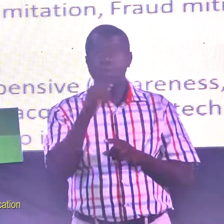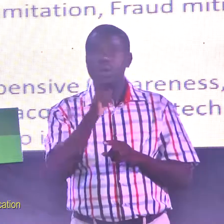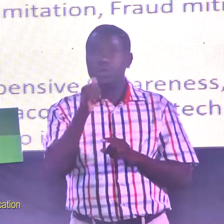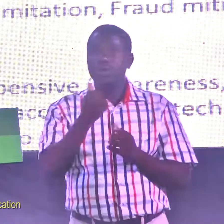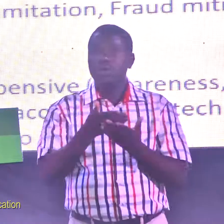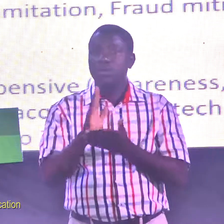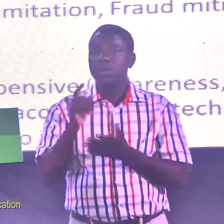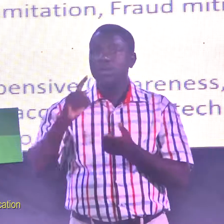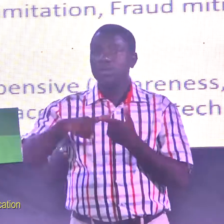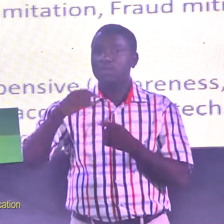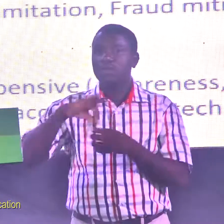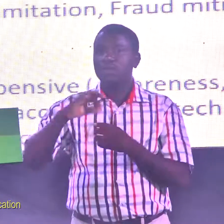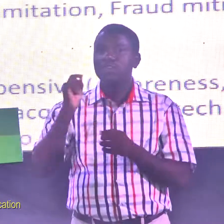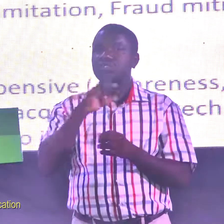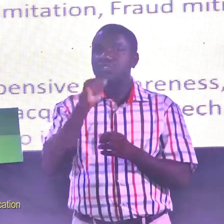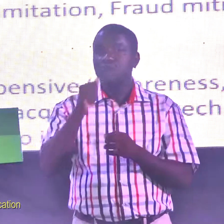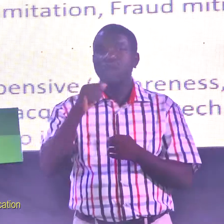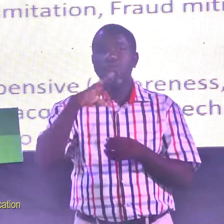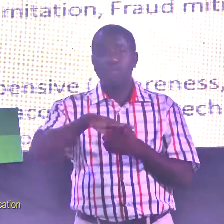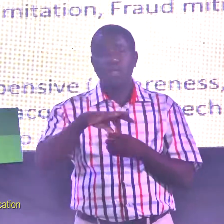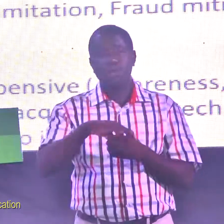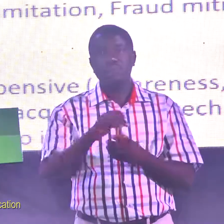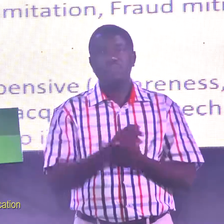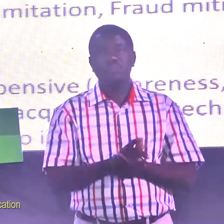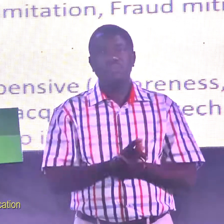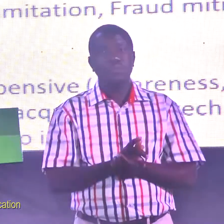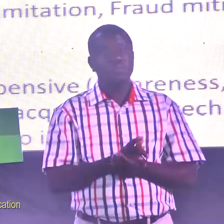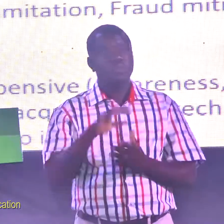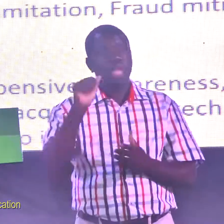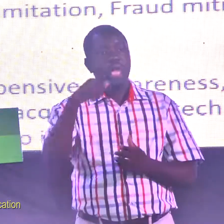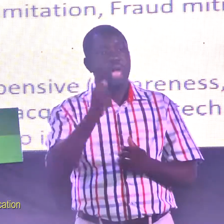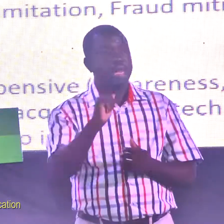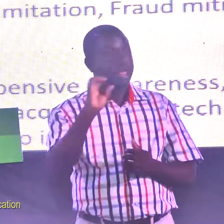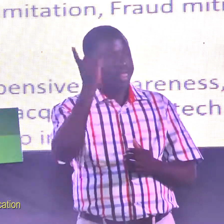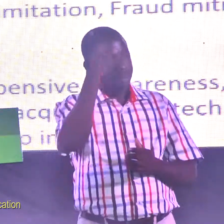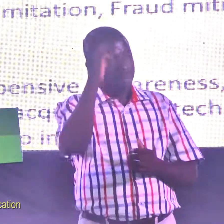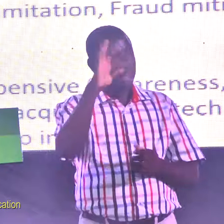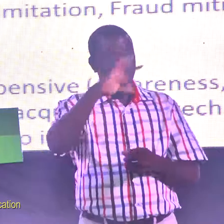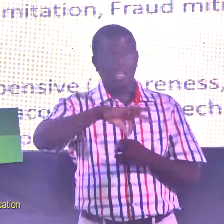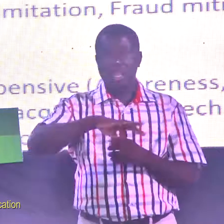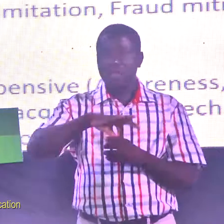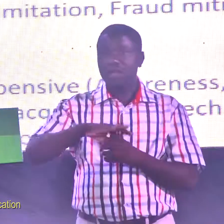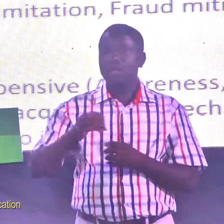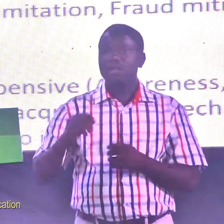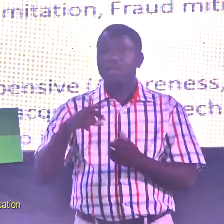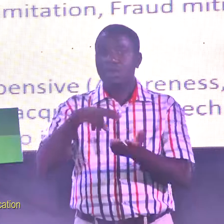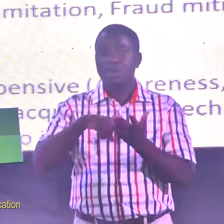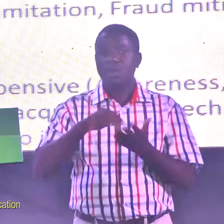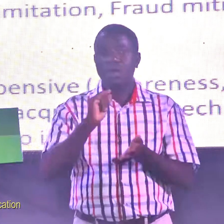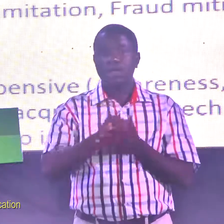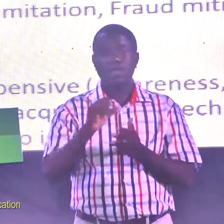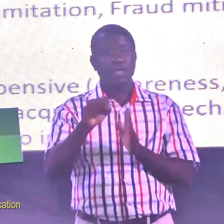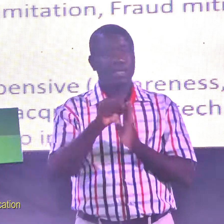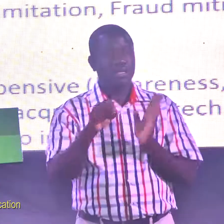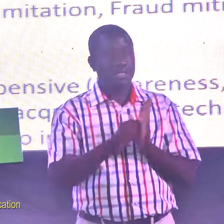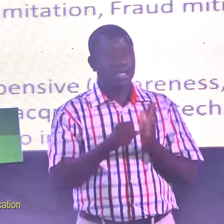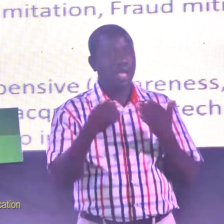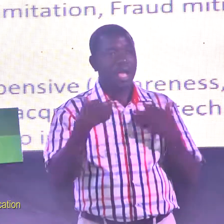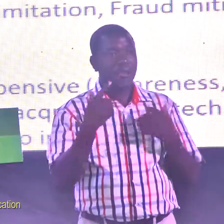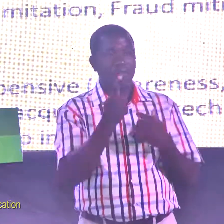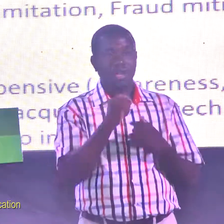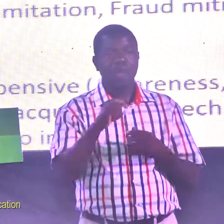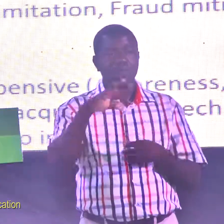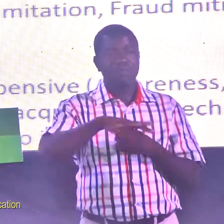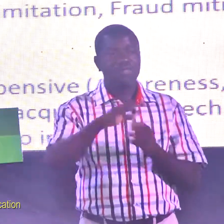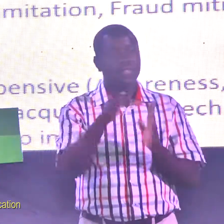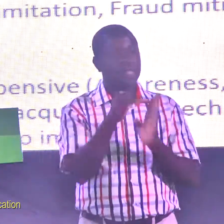not eligible should not vote. Any democratic election requires that a state compiles a reliable voter list,